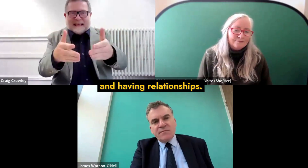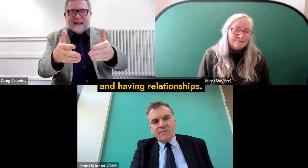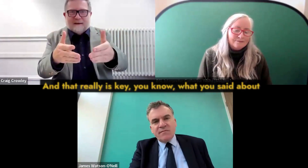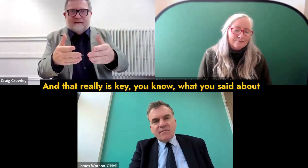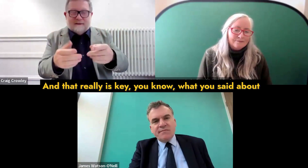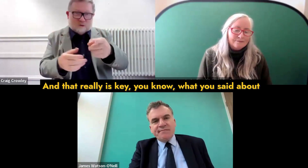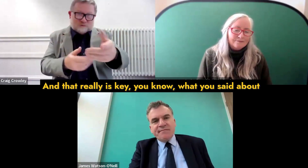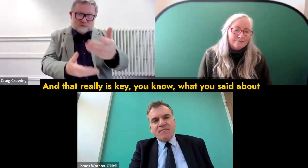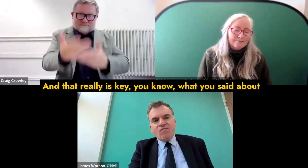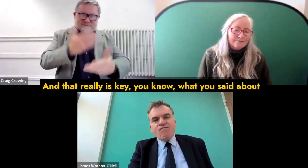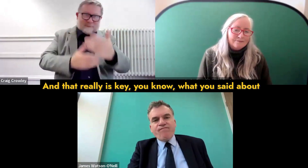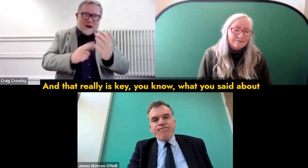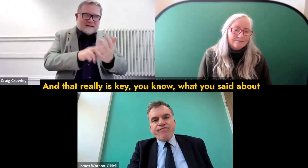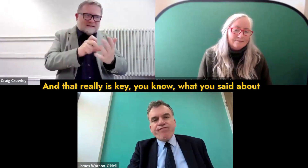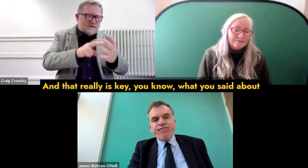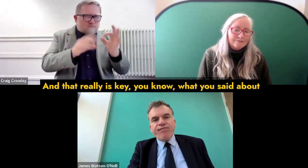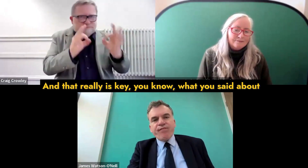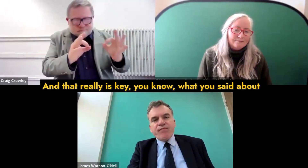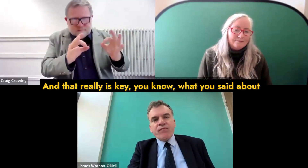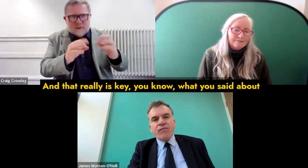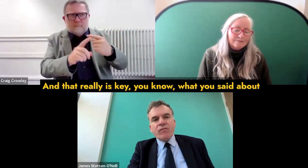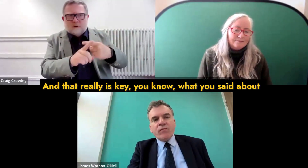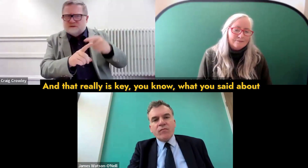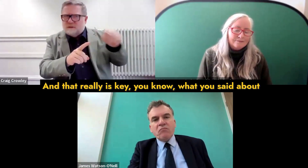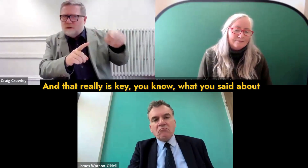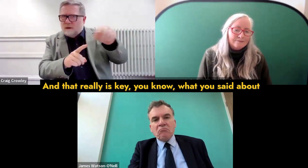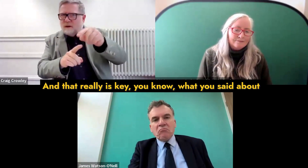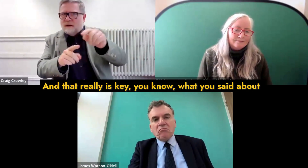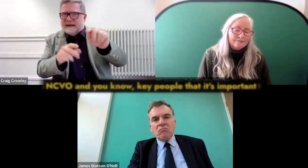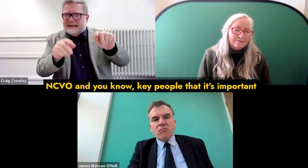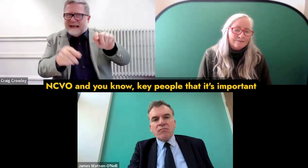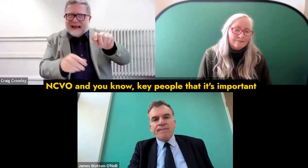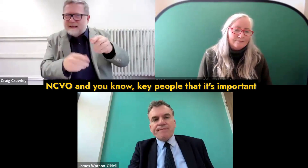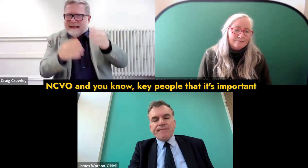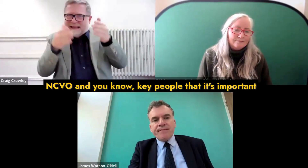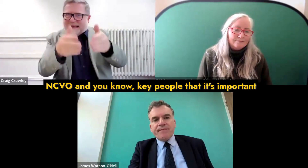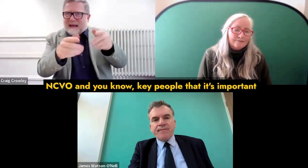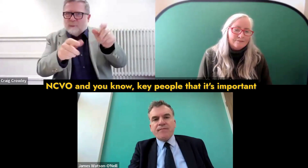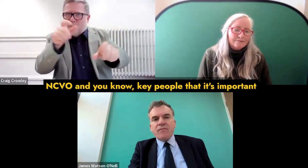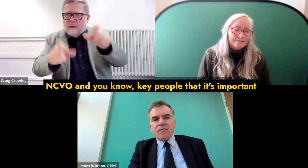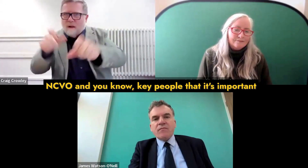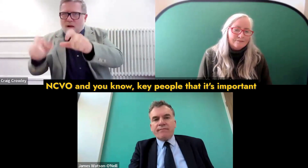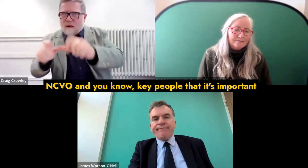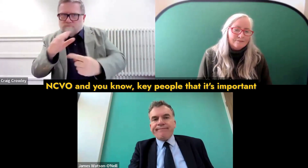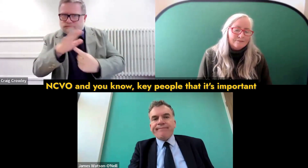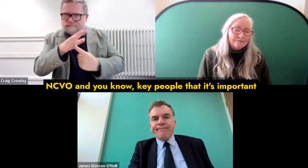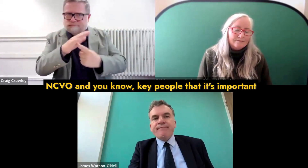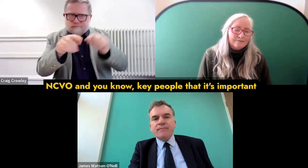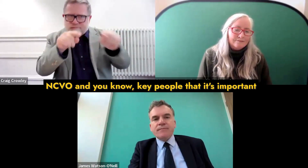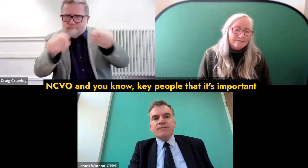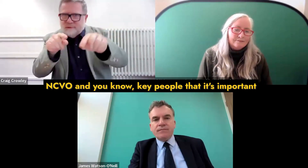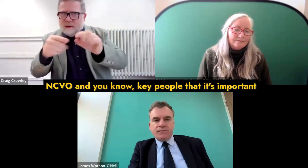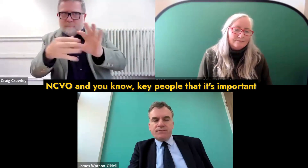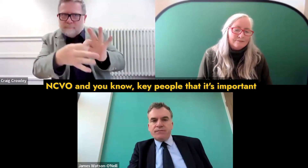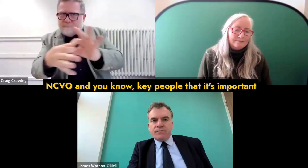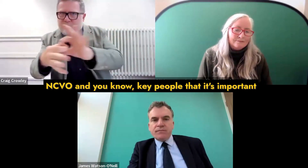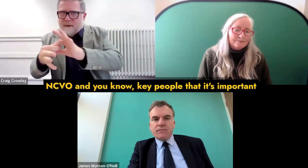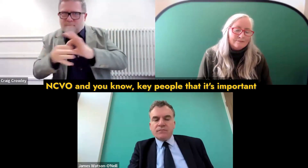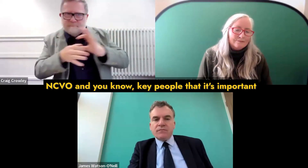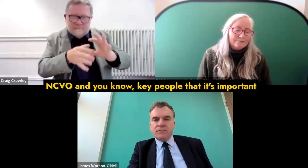relationships. And that really is key. What you said about NCVO and, key